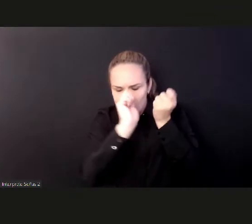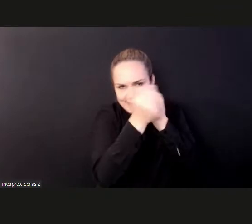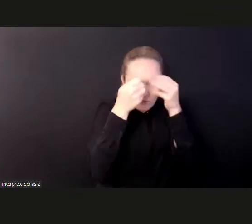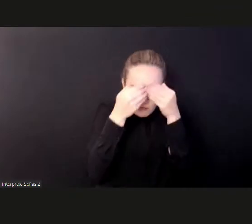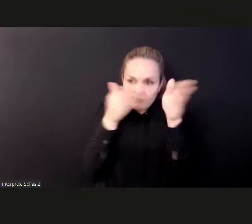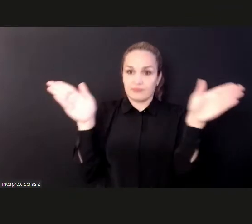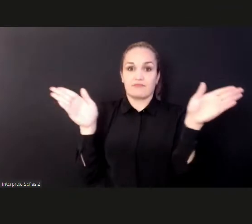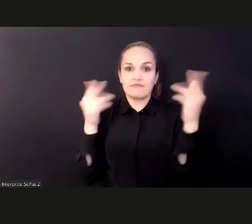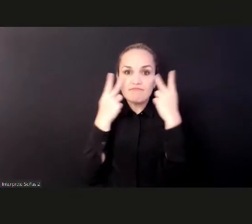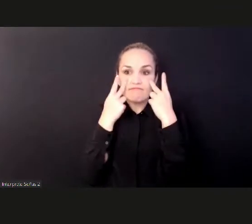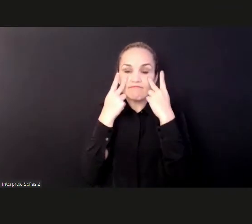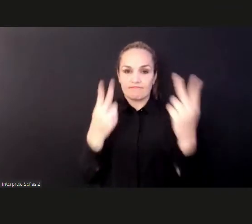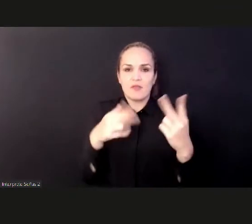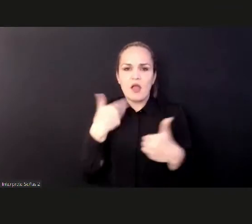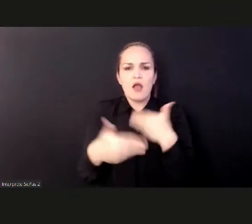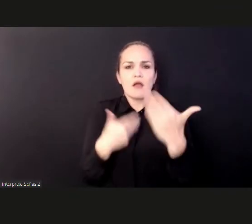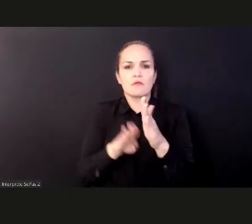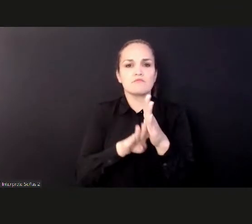that they offer.